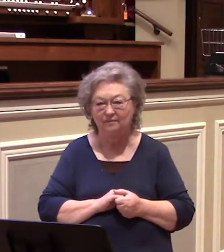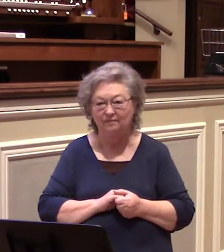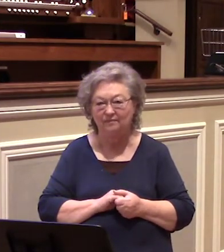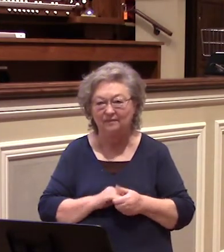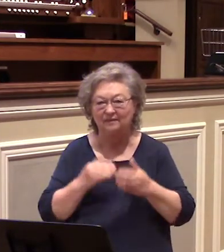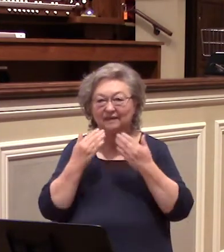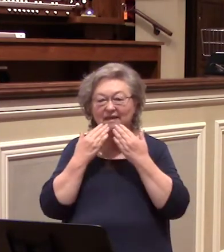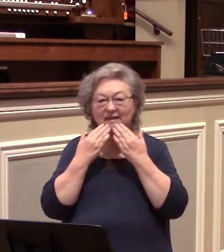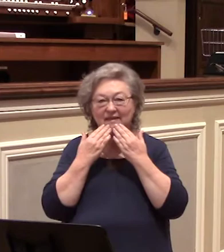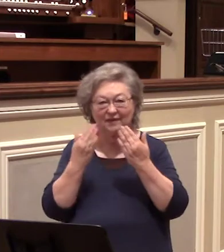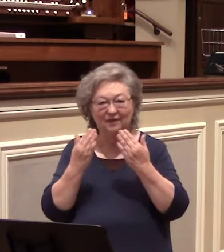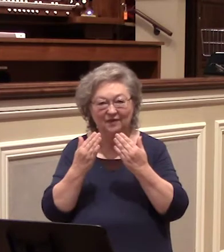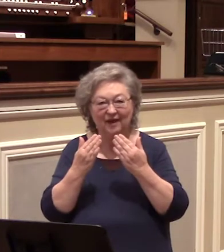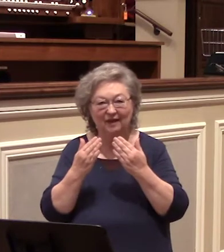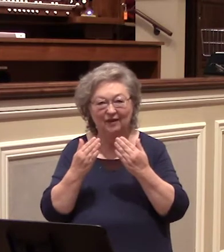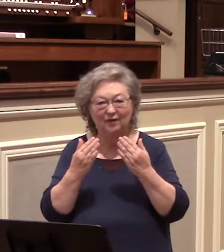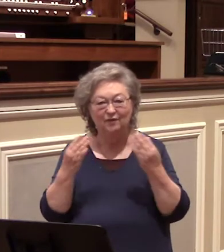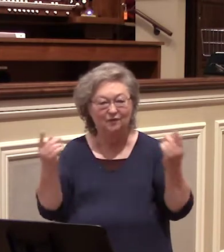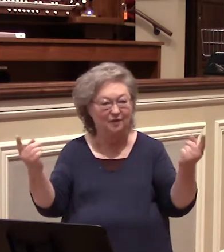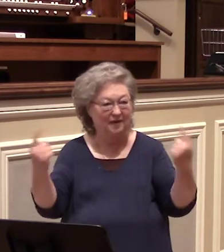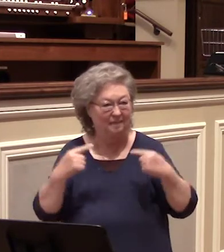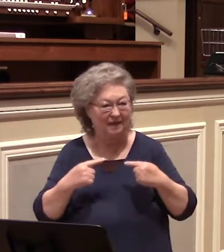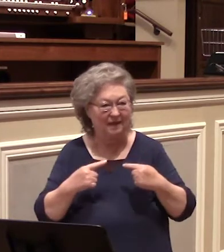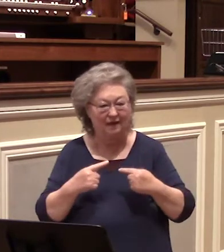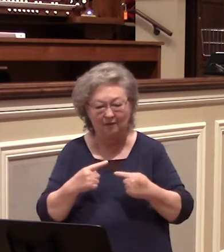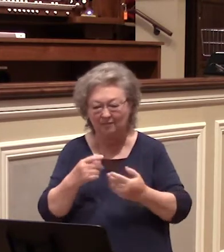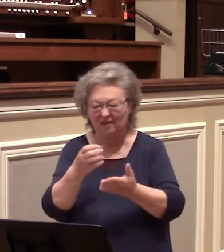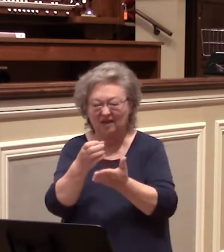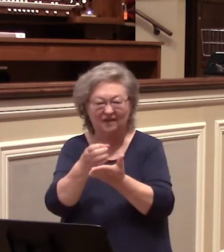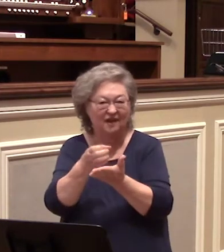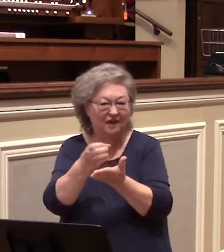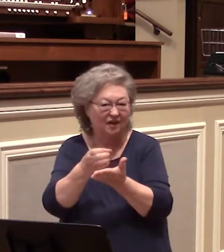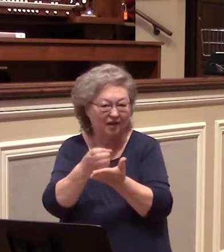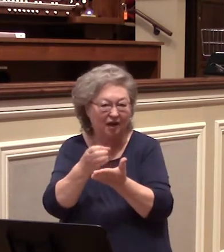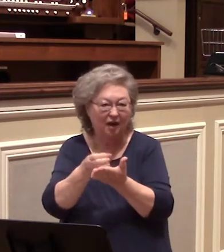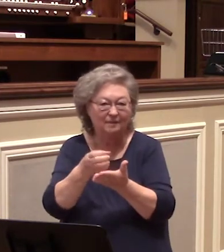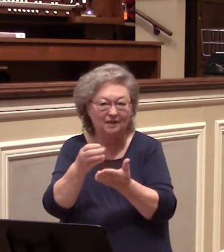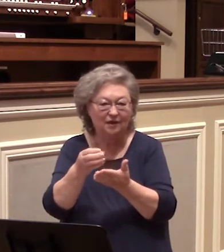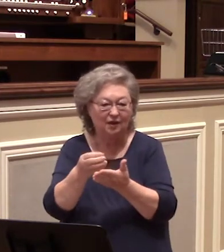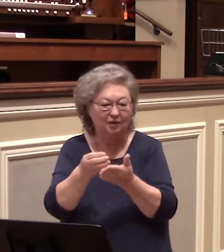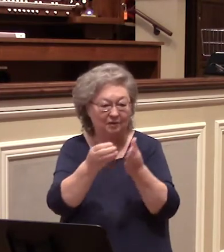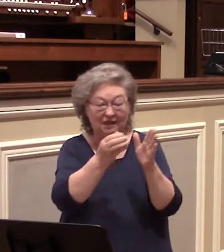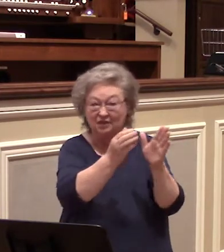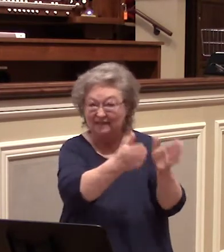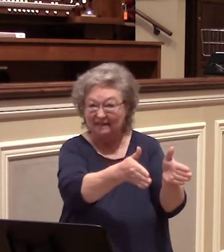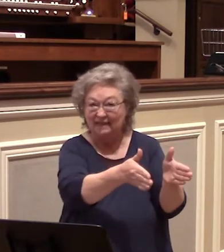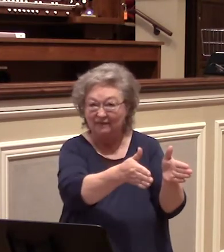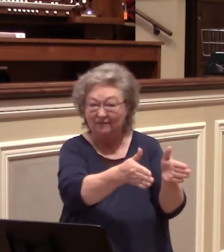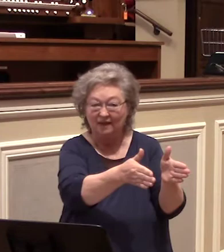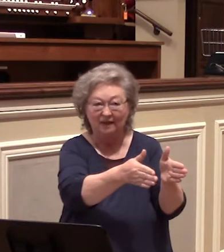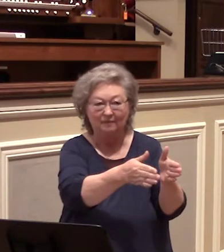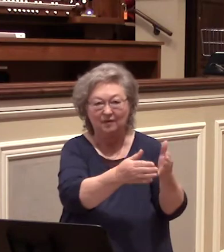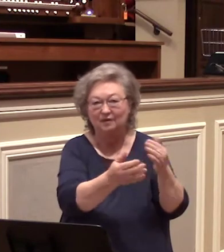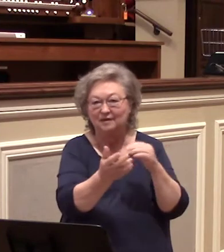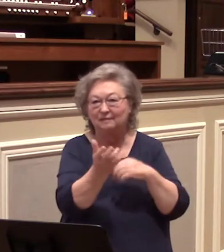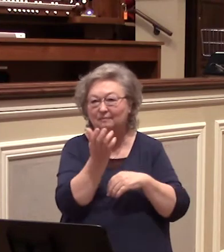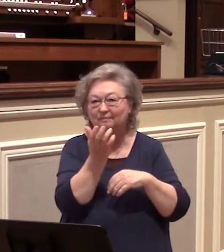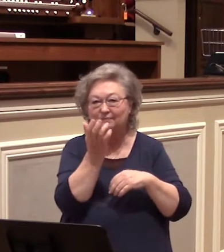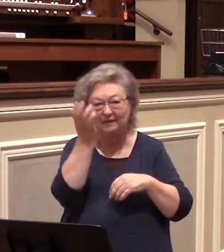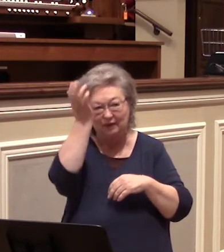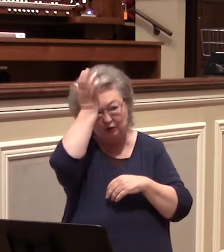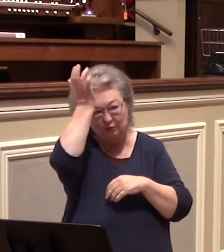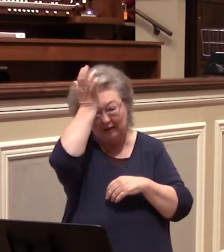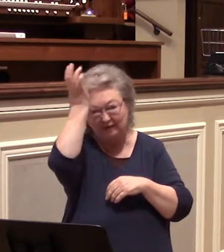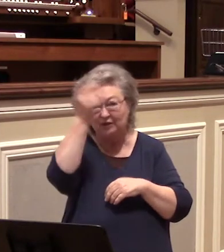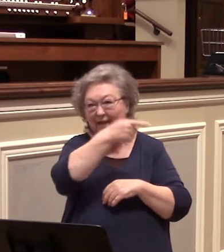Thank you for being with us this morning. Those cups, you can place those in the cup holders, or as you leave, you can take them out. There are some trash cans out in the commons areas